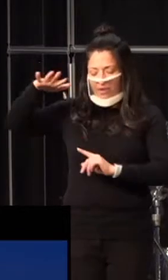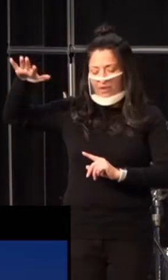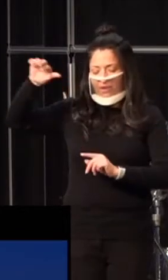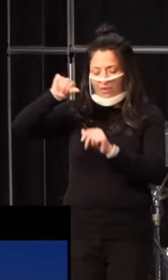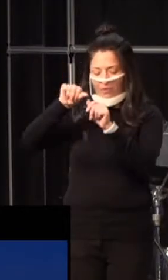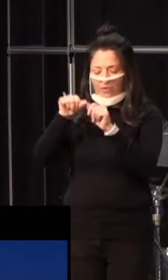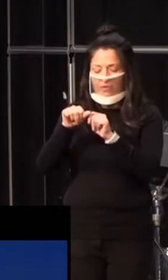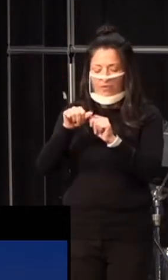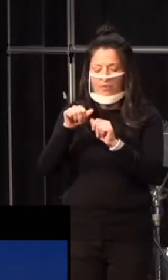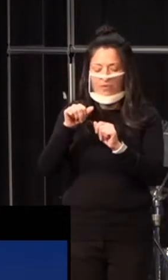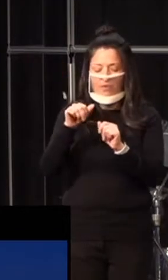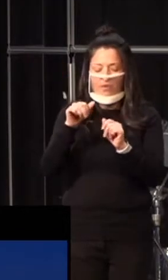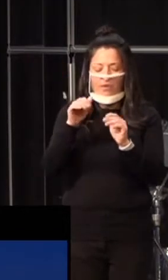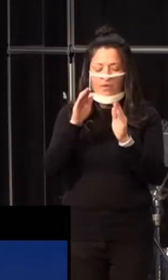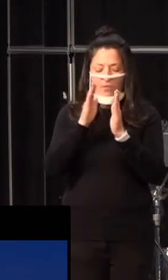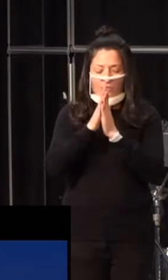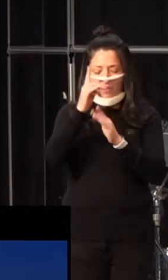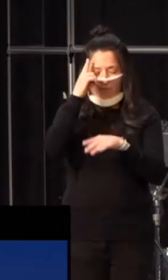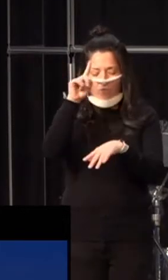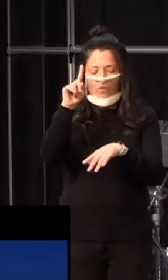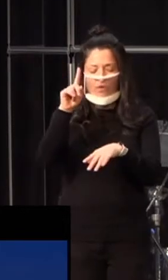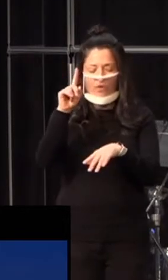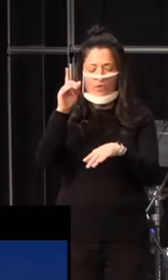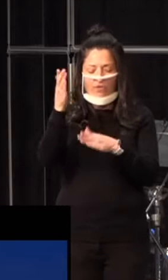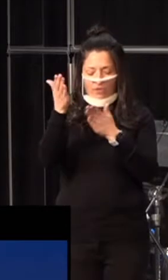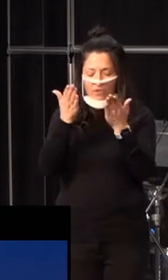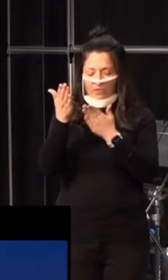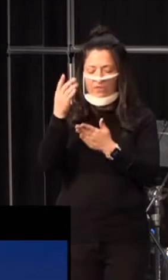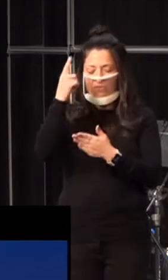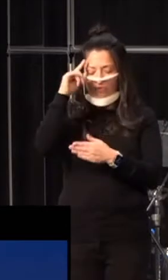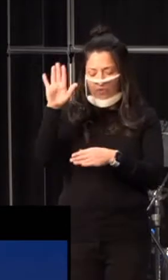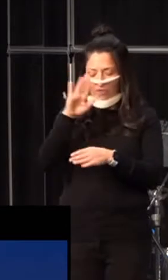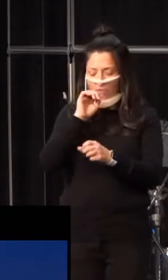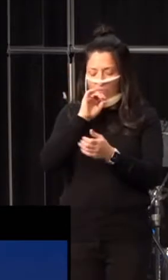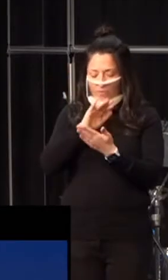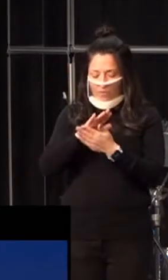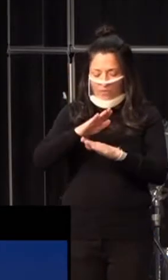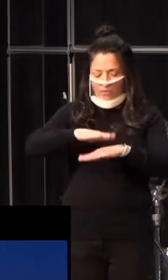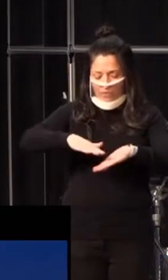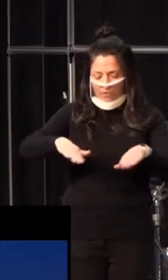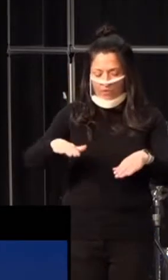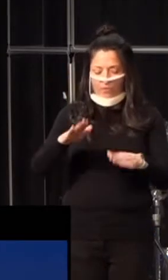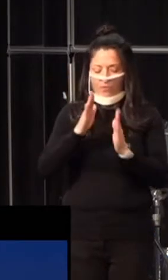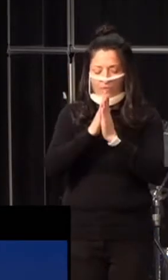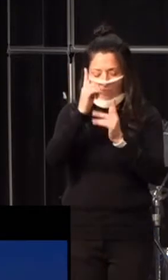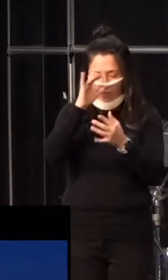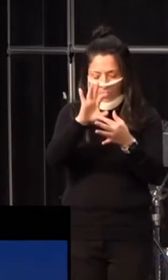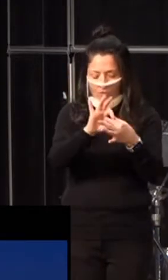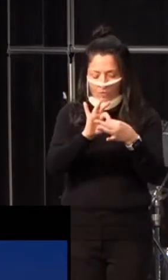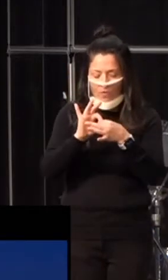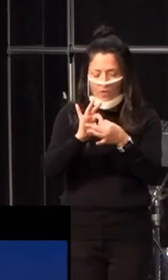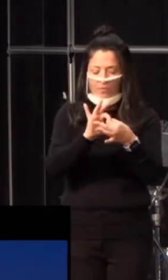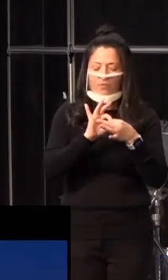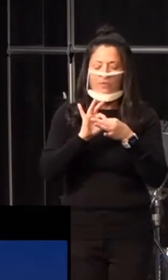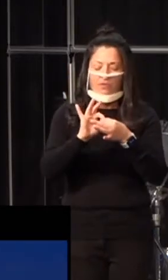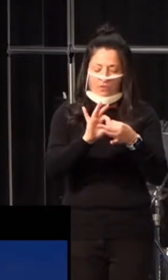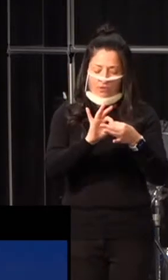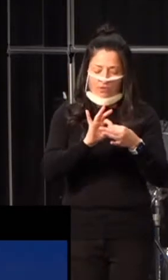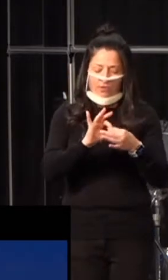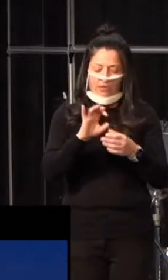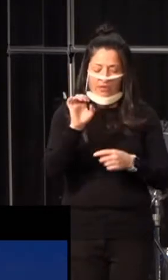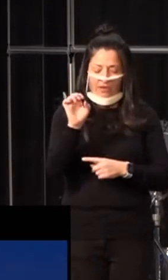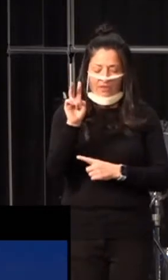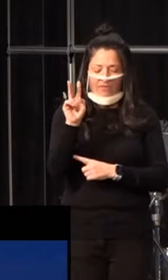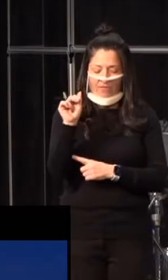this year. Pray for the families of the church planters, for their wives and children. Pray for cooperation among the evangelicals in